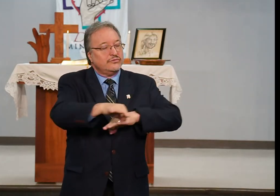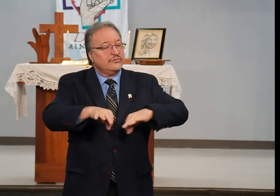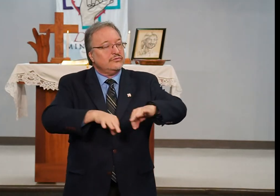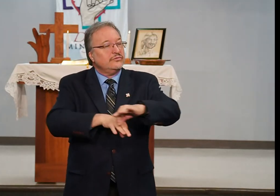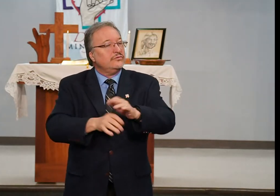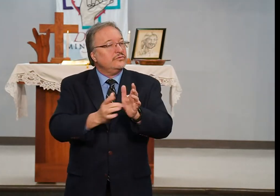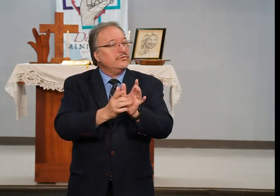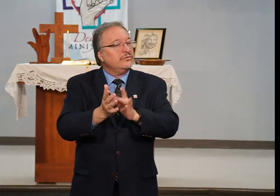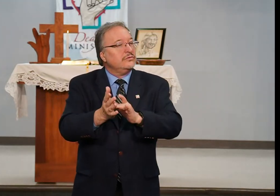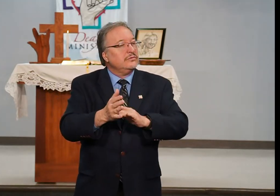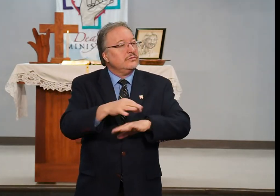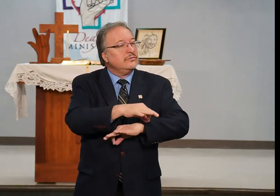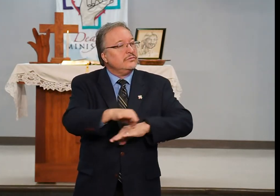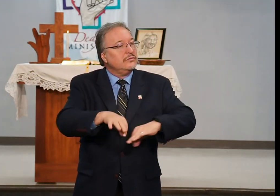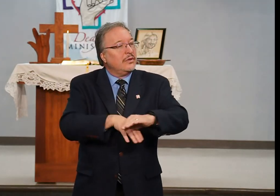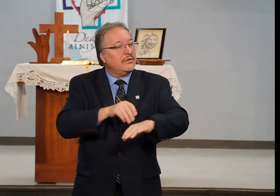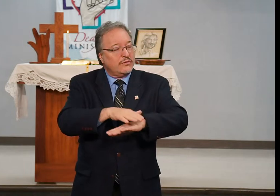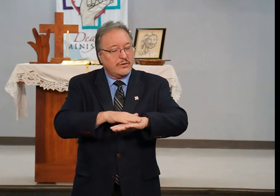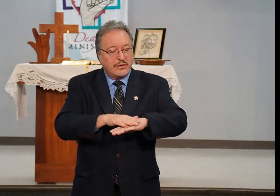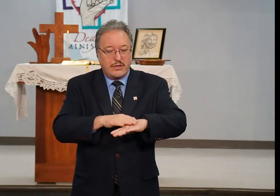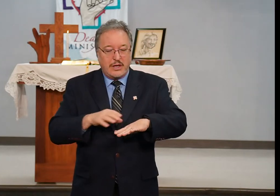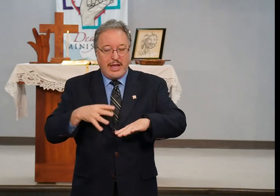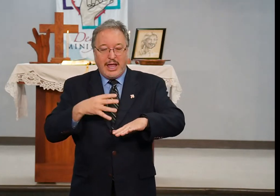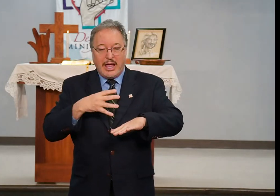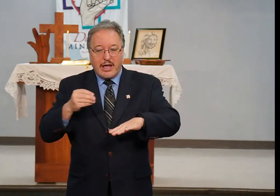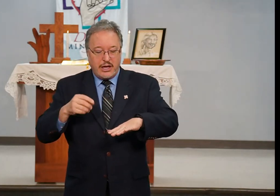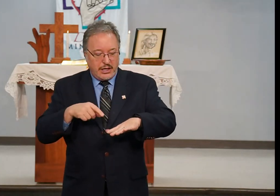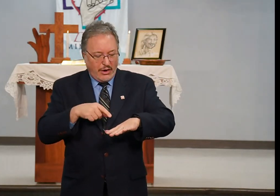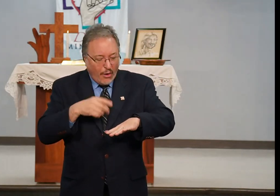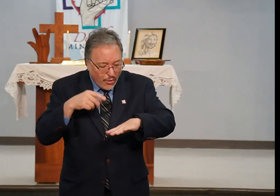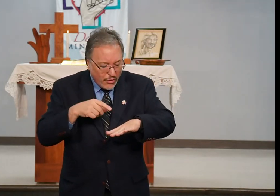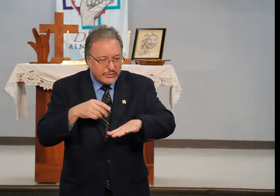fell on the feet of Jesus.